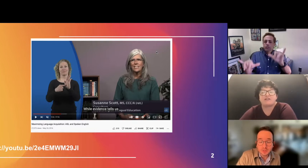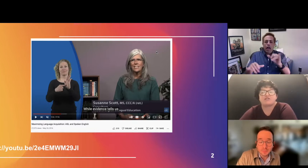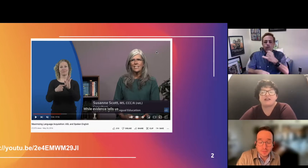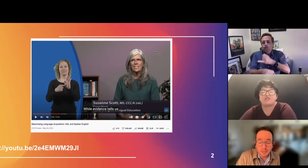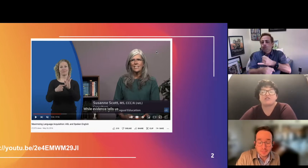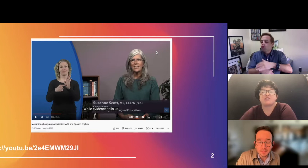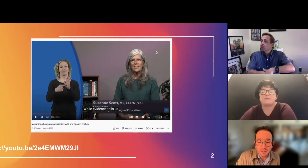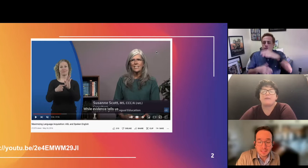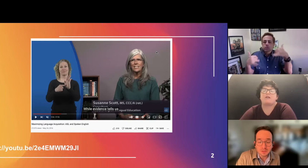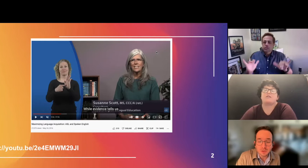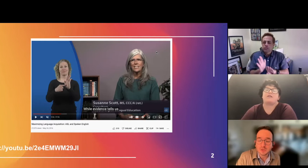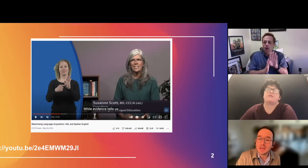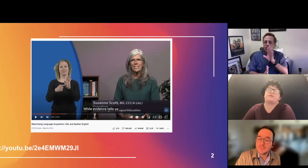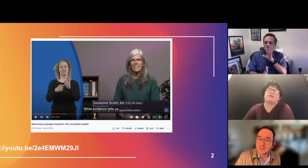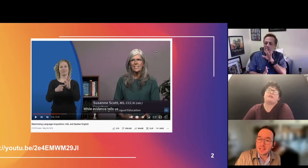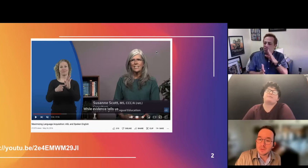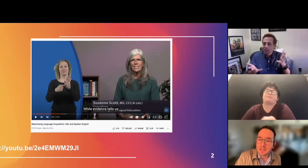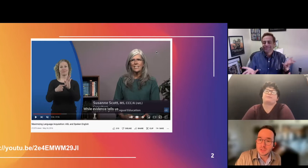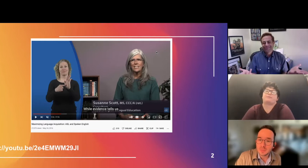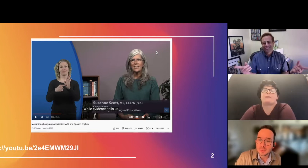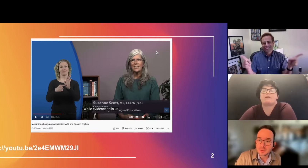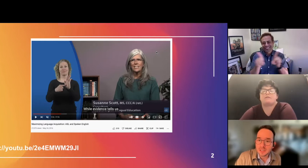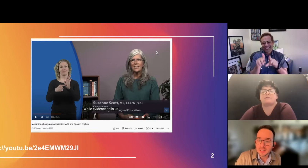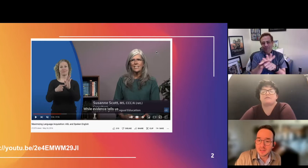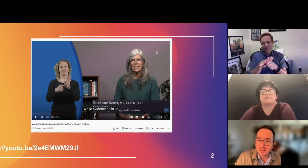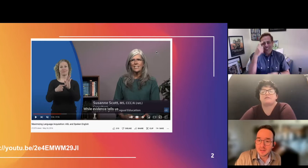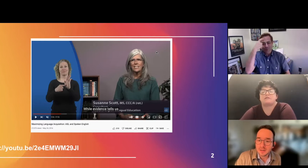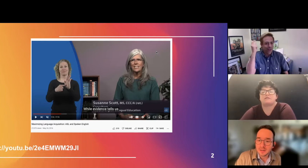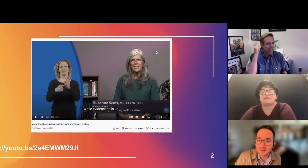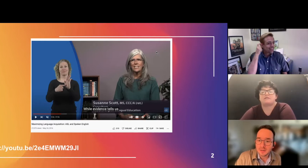deaf education, a lot of